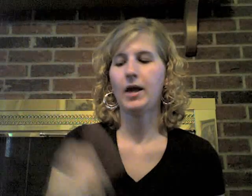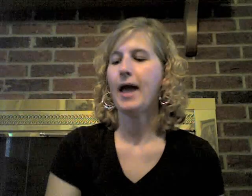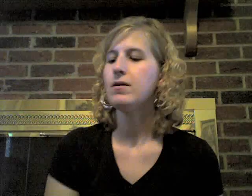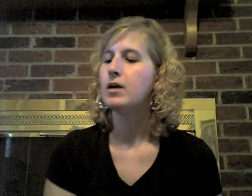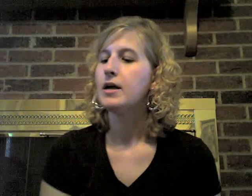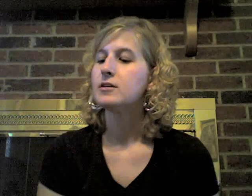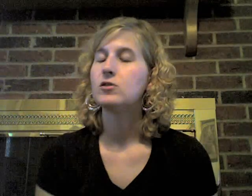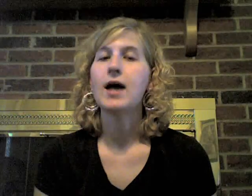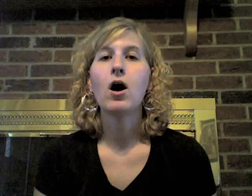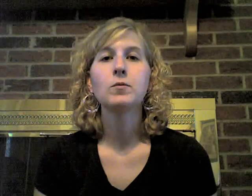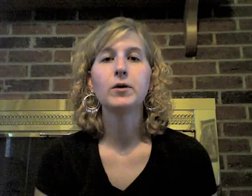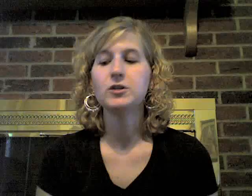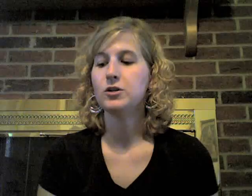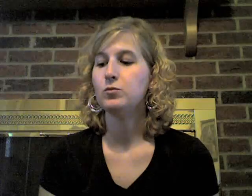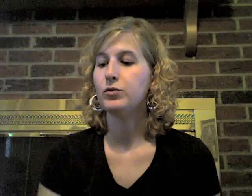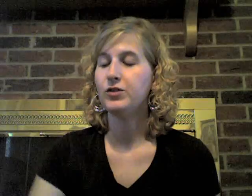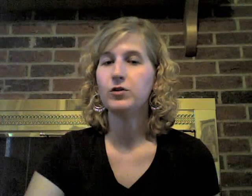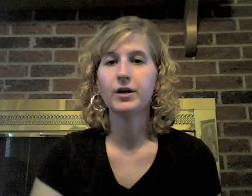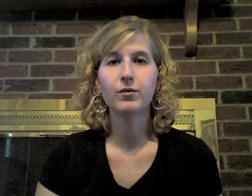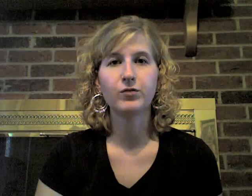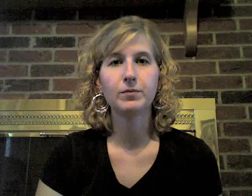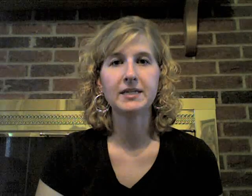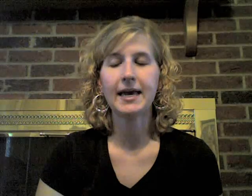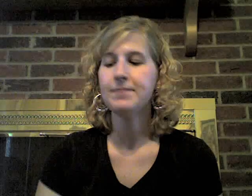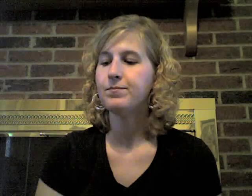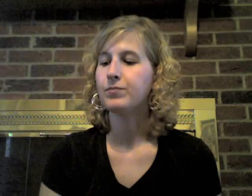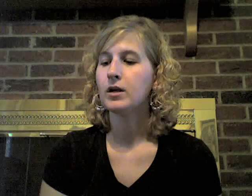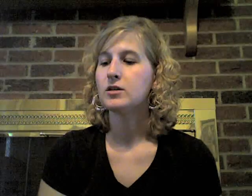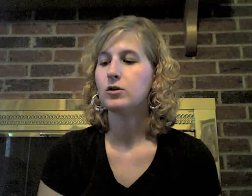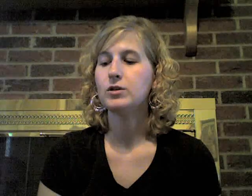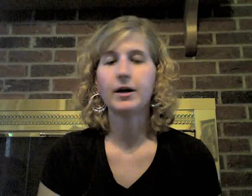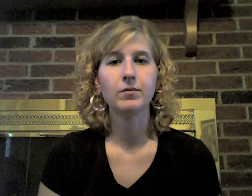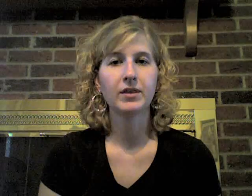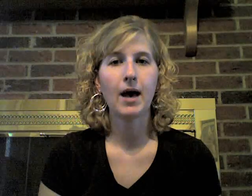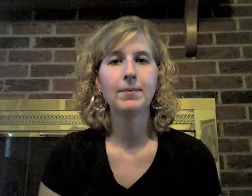Okay, so now I'm going to review the verbs again. So starting with copy.